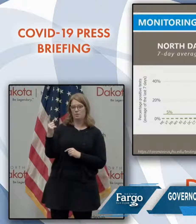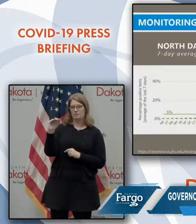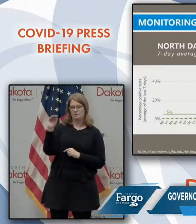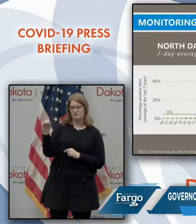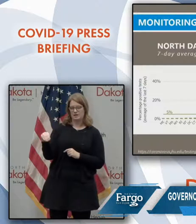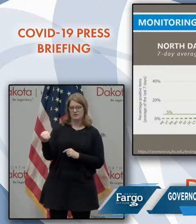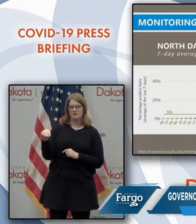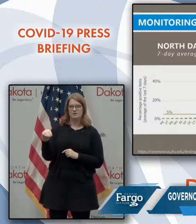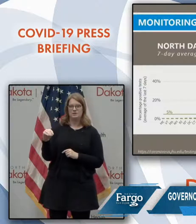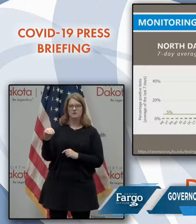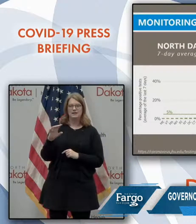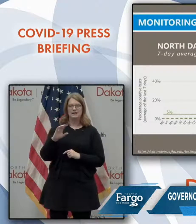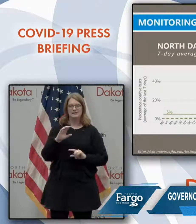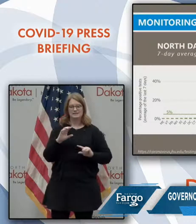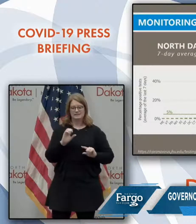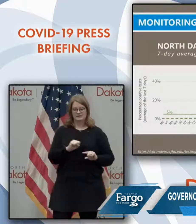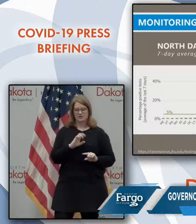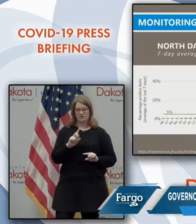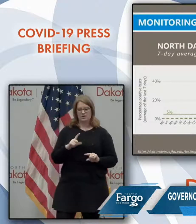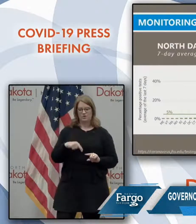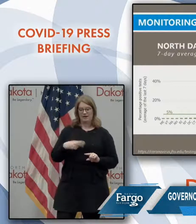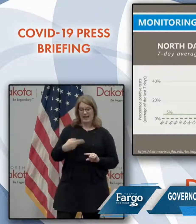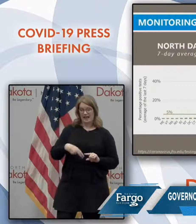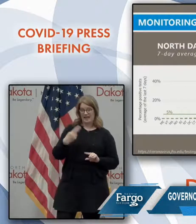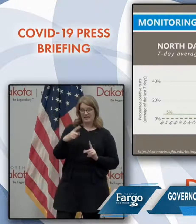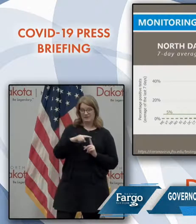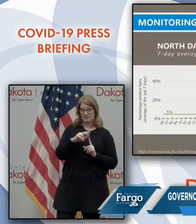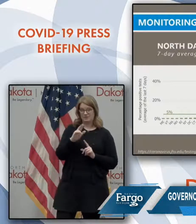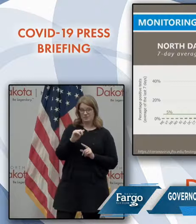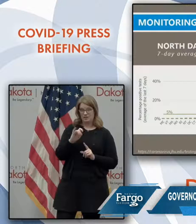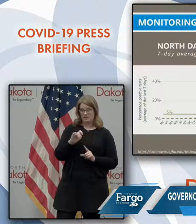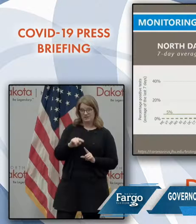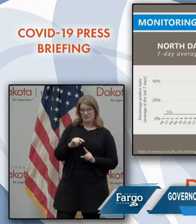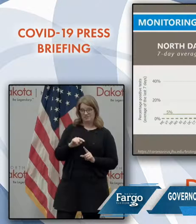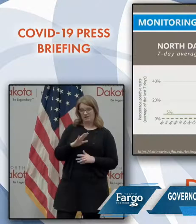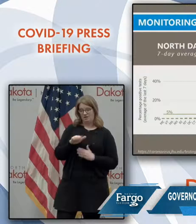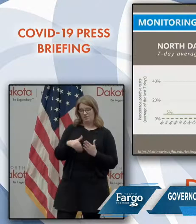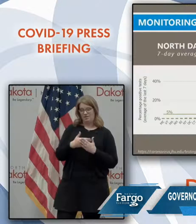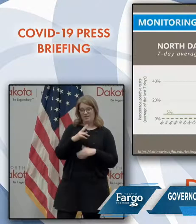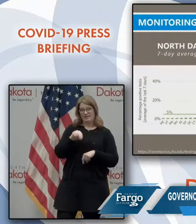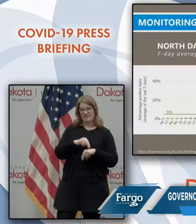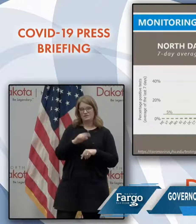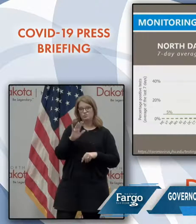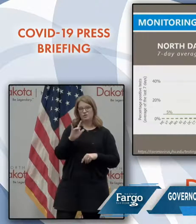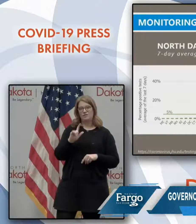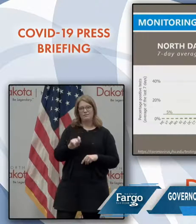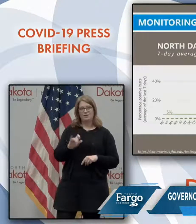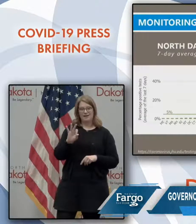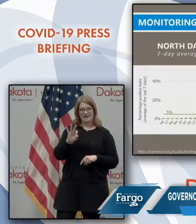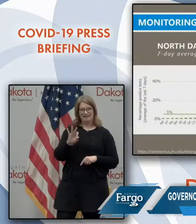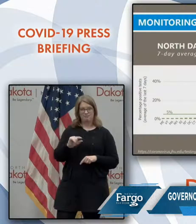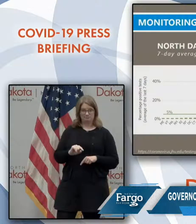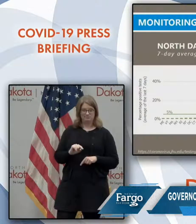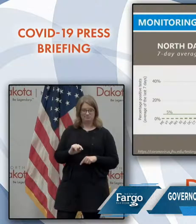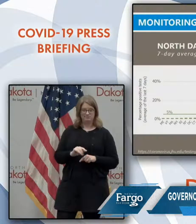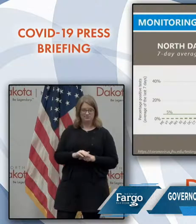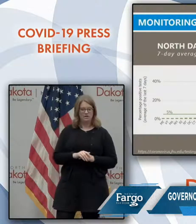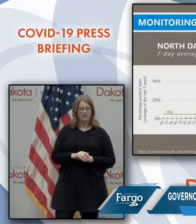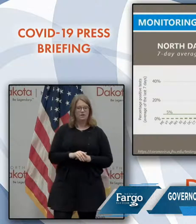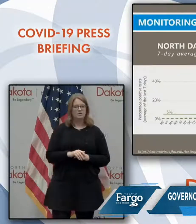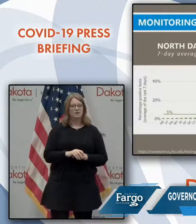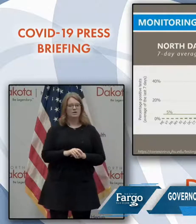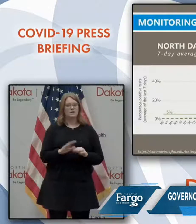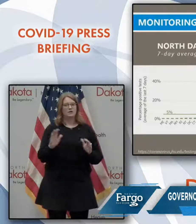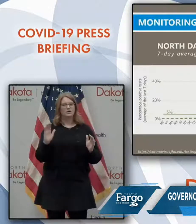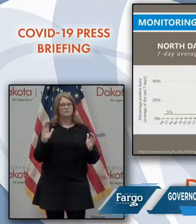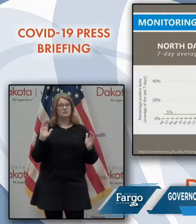21.1%, and South Dakota with the highest positivity rate in the nation at 25.9%. So again, compared to